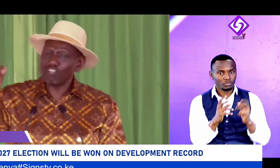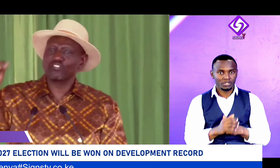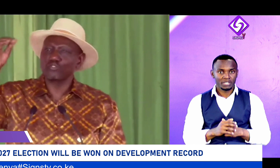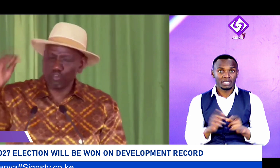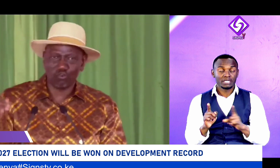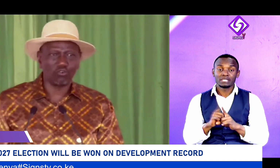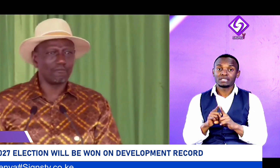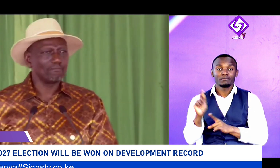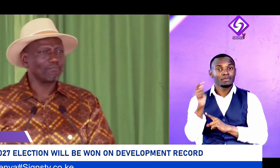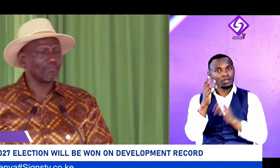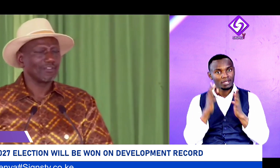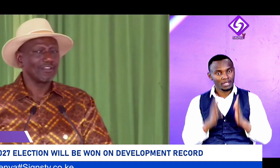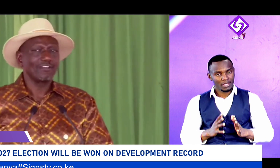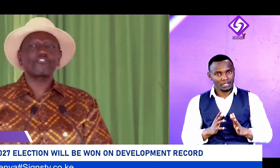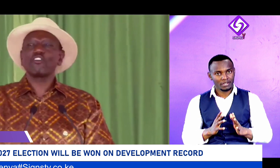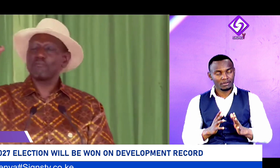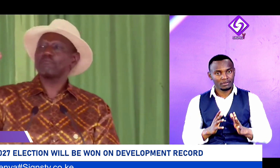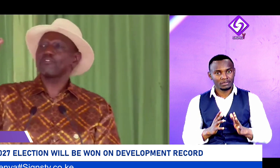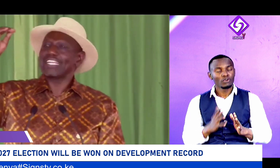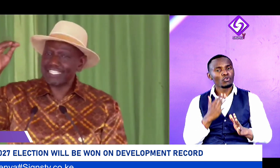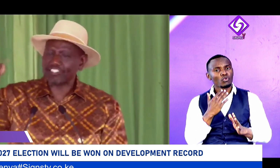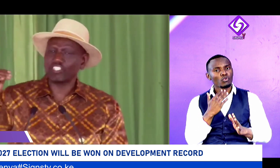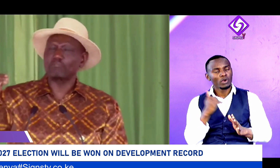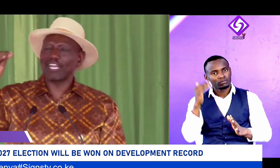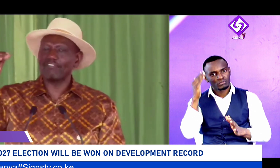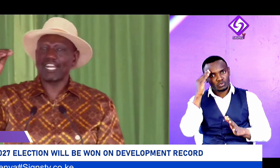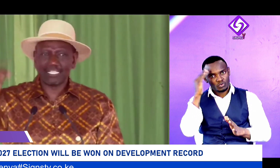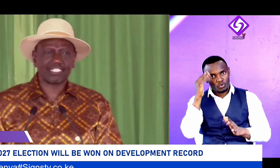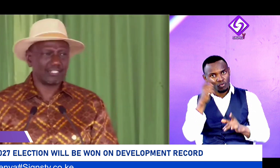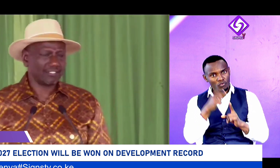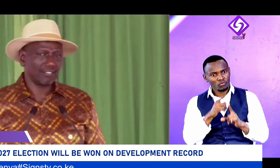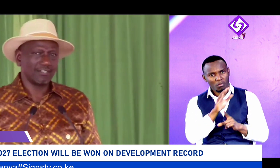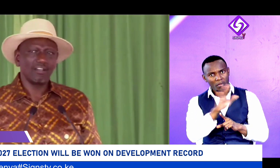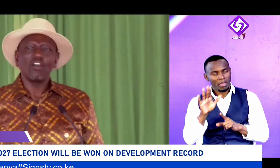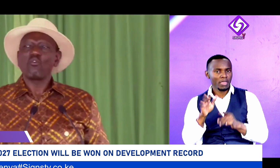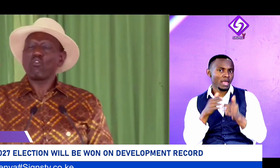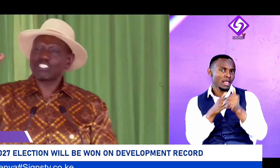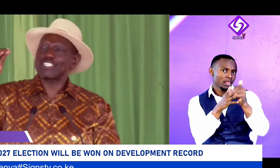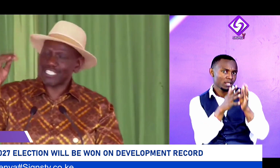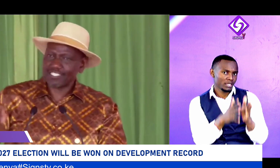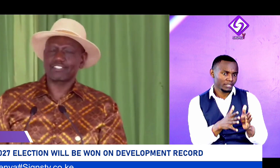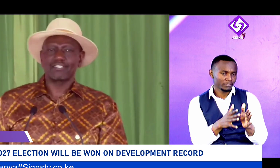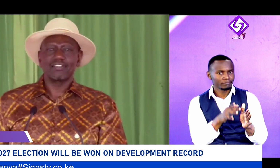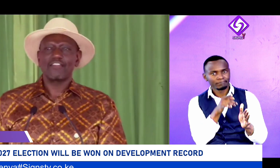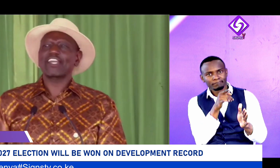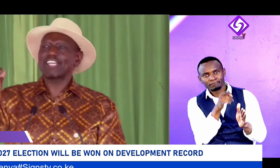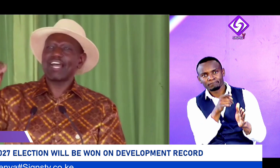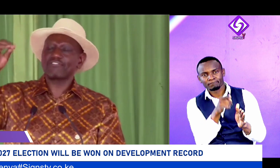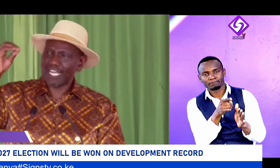want to know from the leadership they have elected, what is it that they have